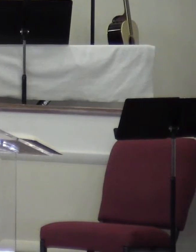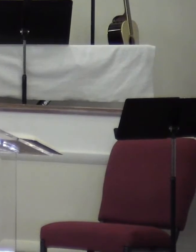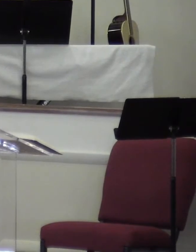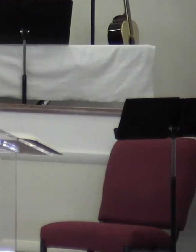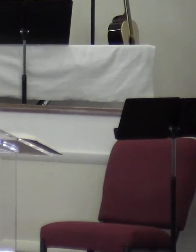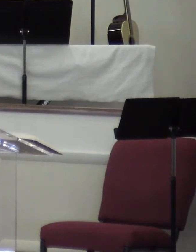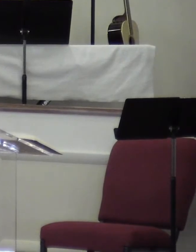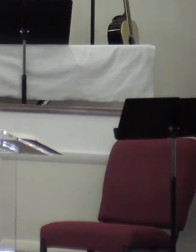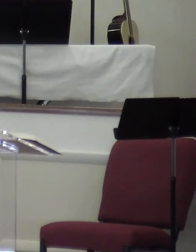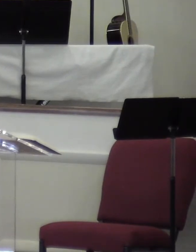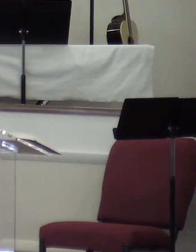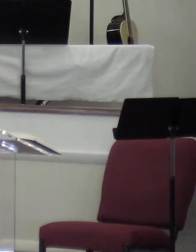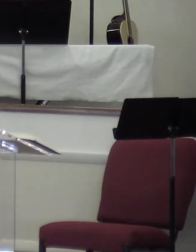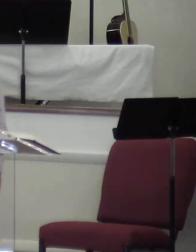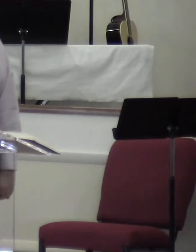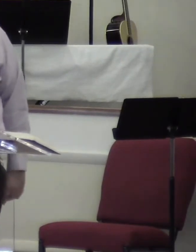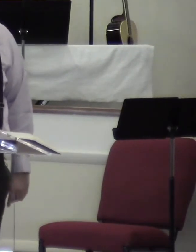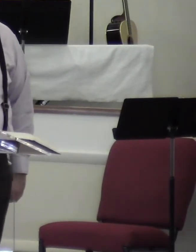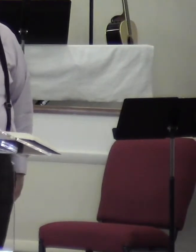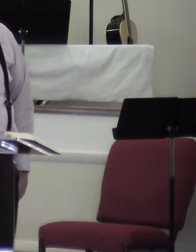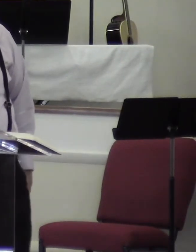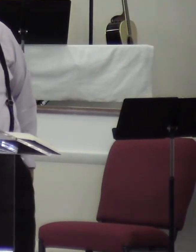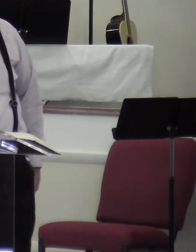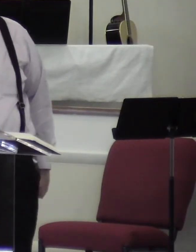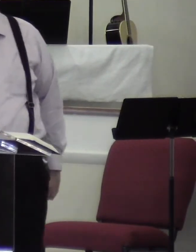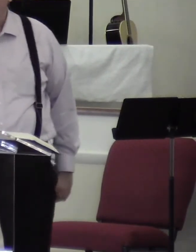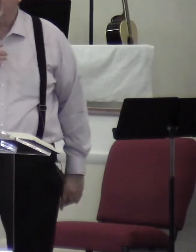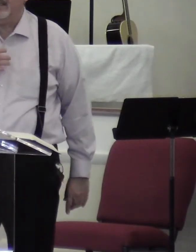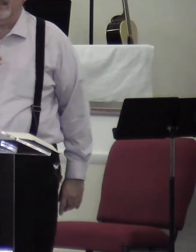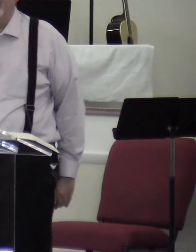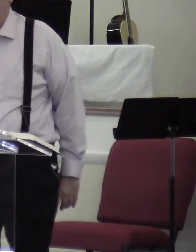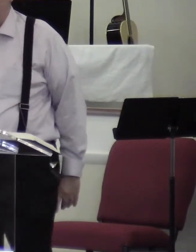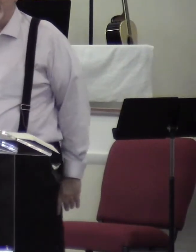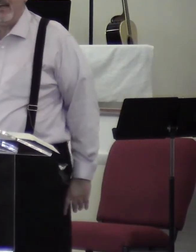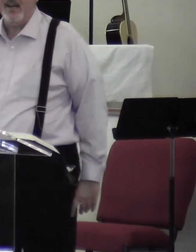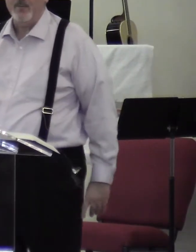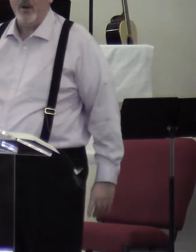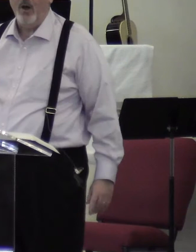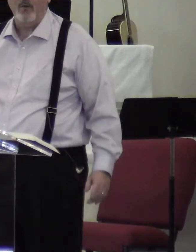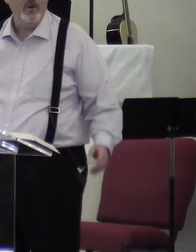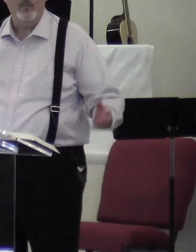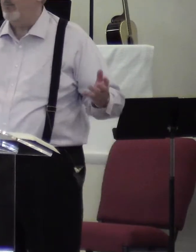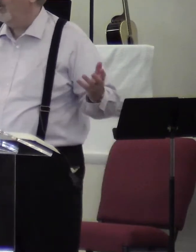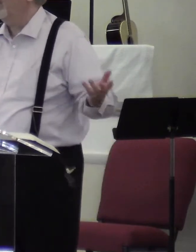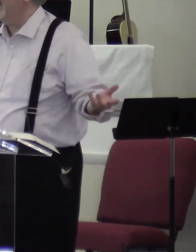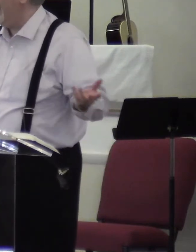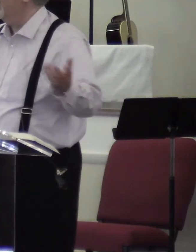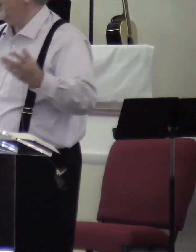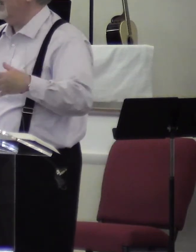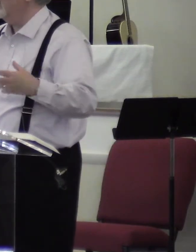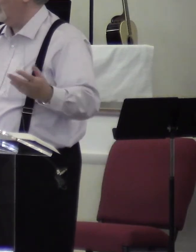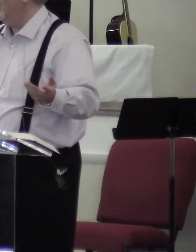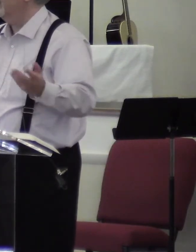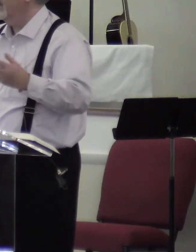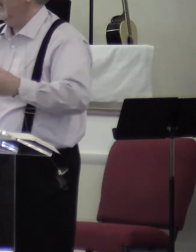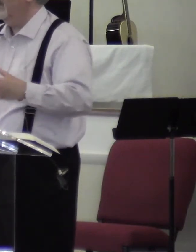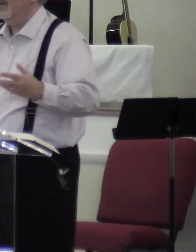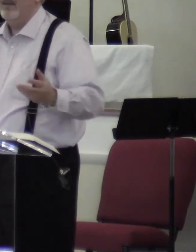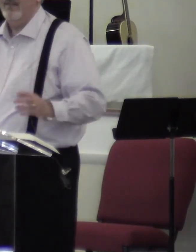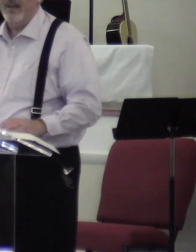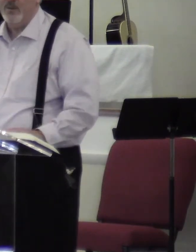I think you get it, okay? Please, because listen, if you need a second cup of coffee, we'll bring it in on Sunday